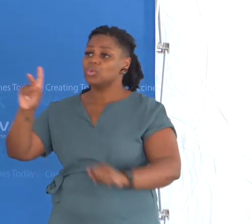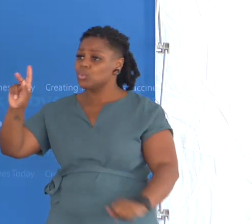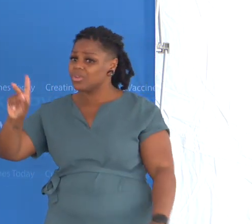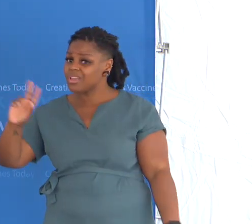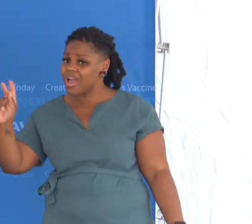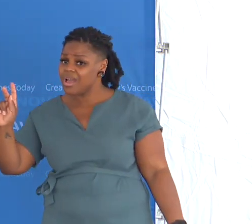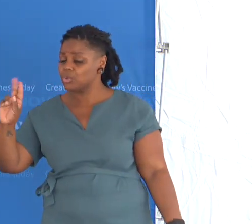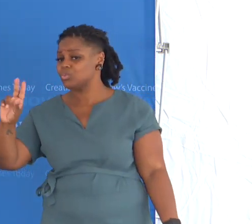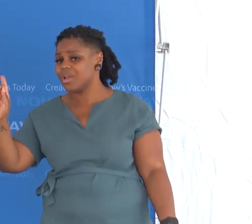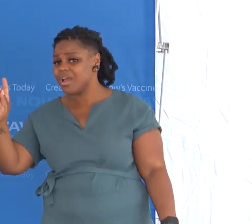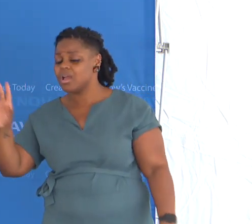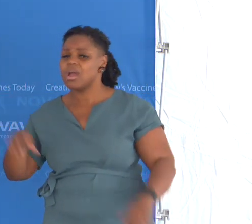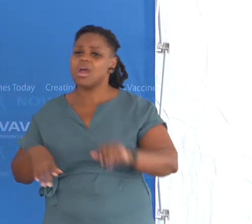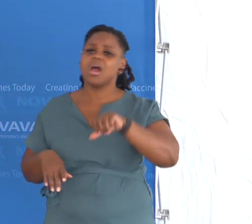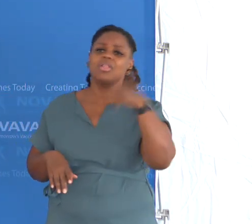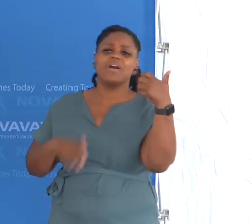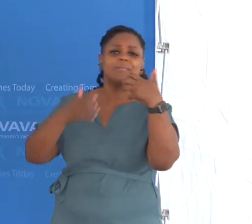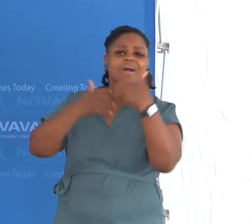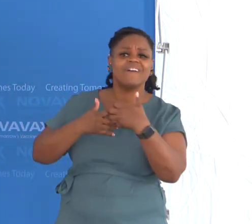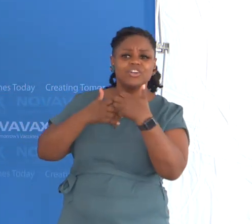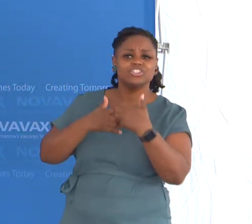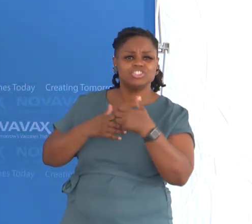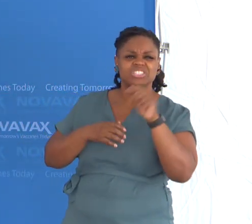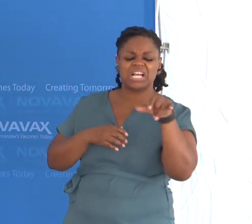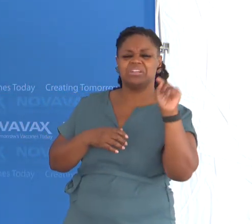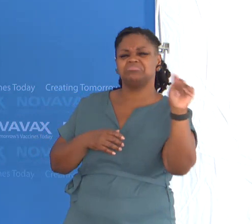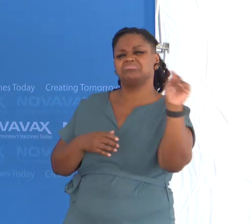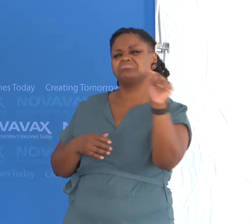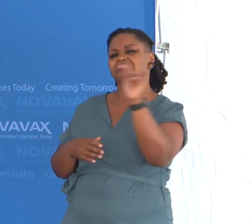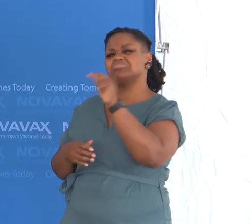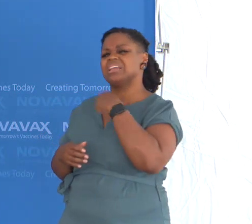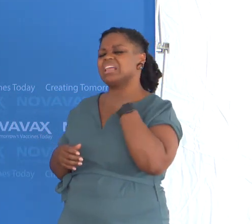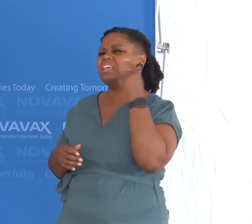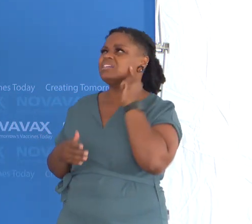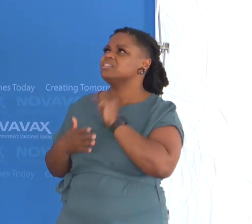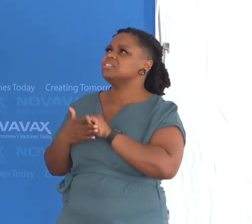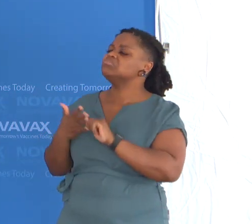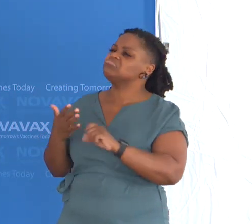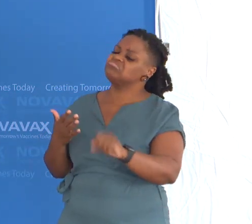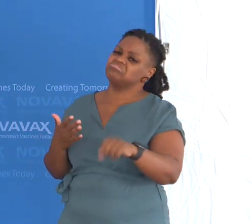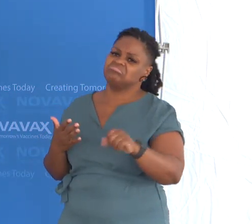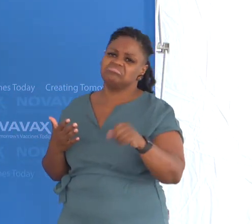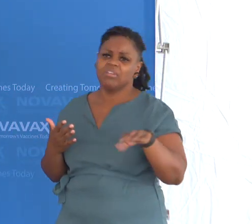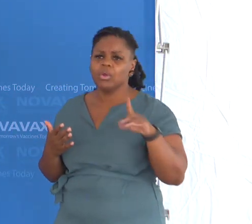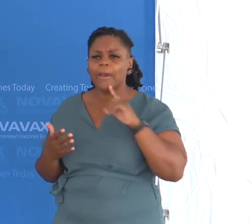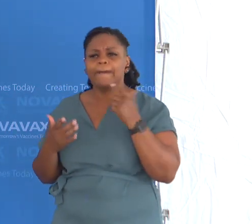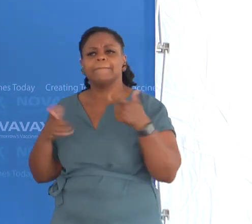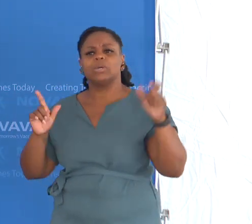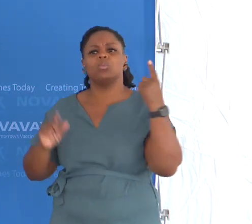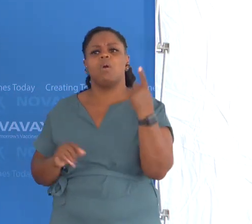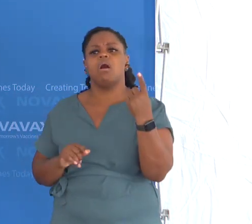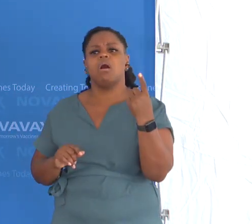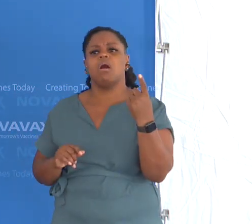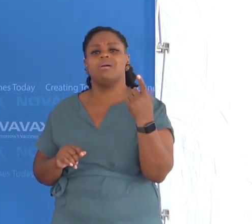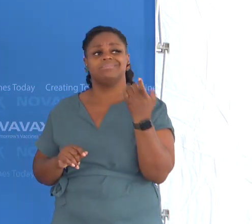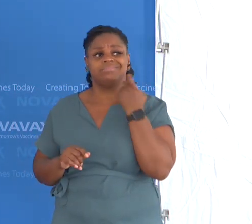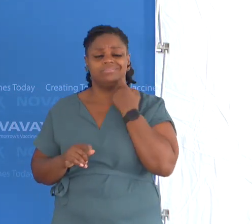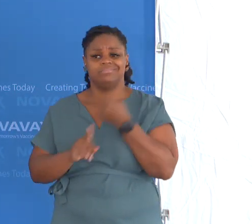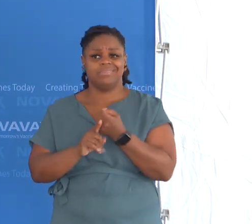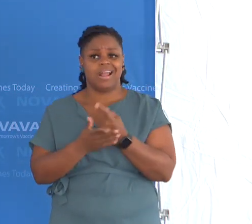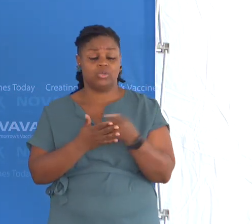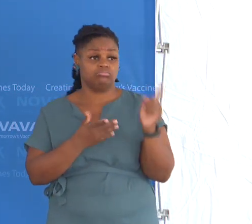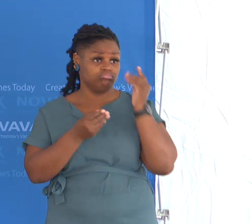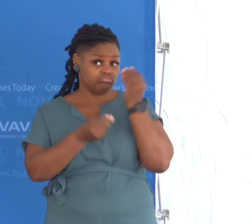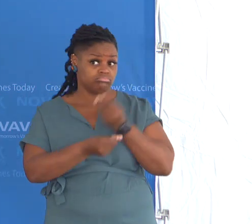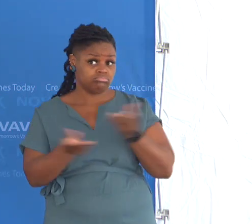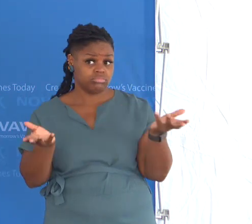another manufacturing facility. And I think I've covered, and then the big one we most recently did last week, we announced, was